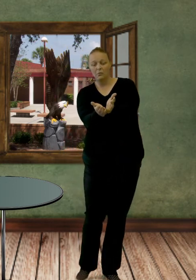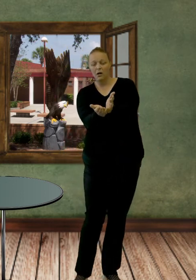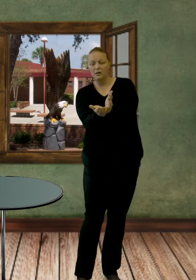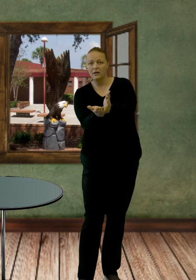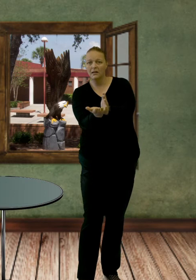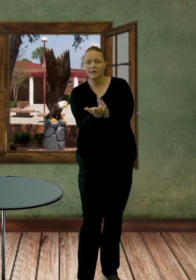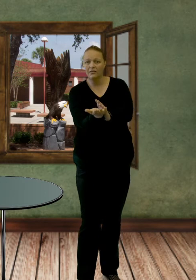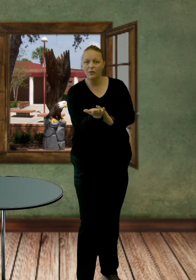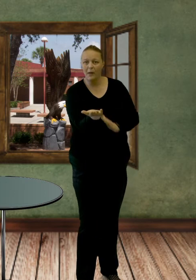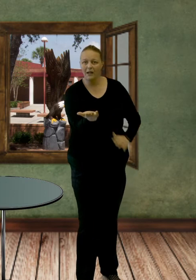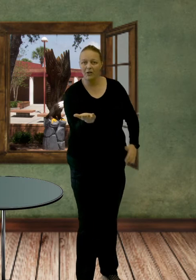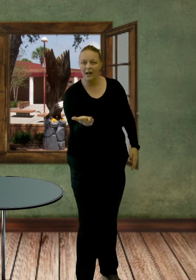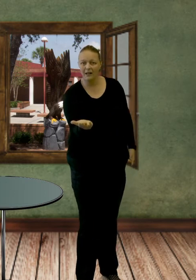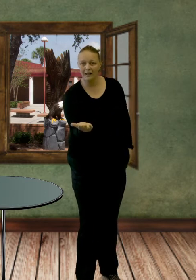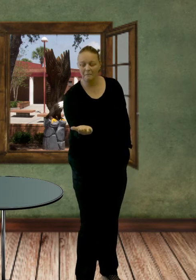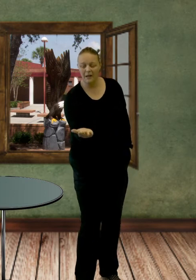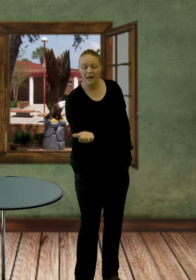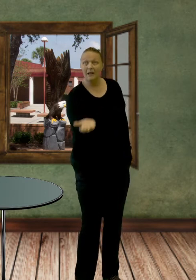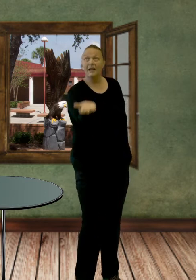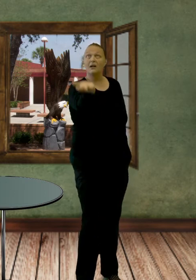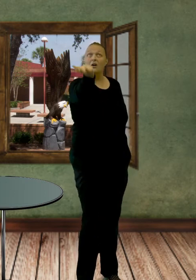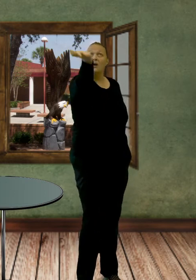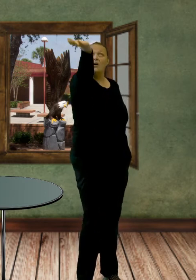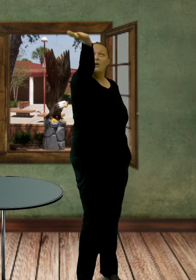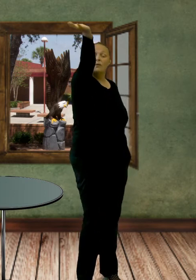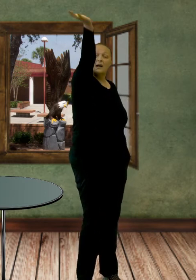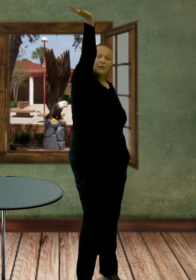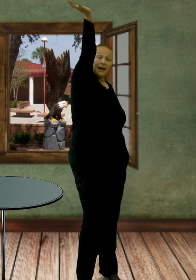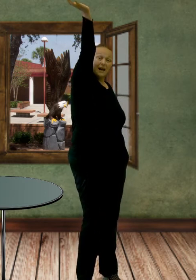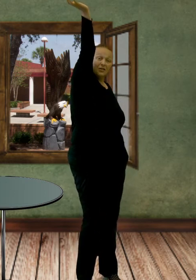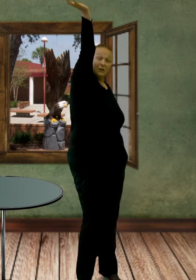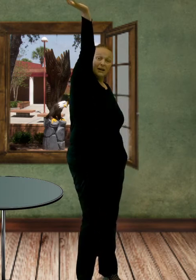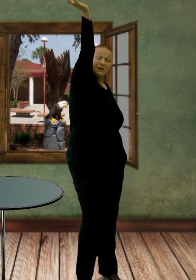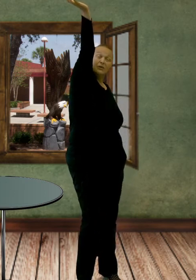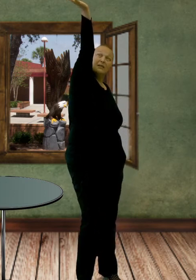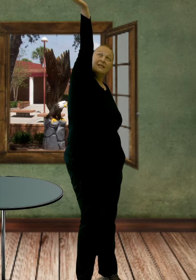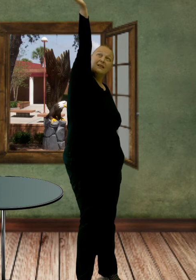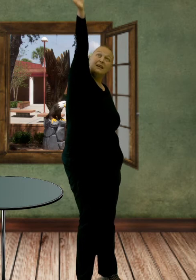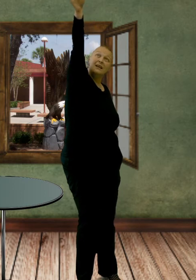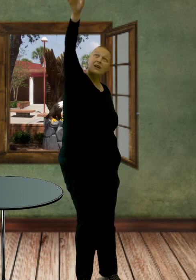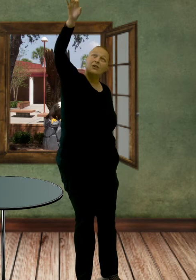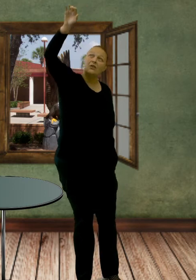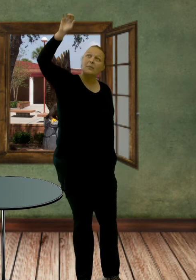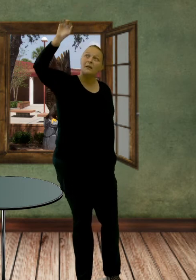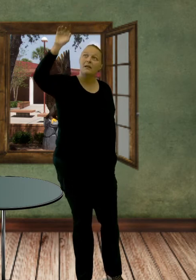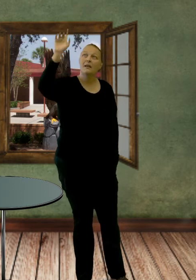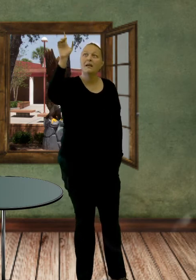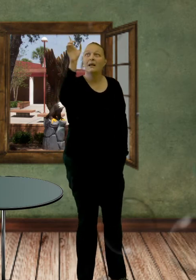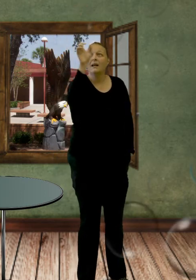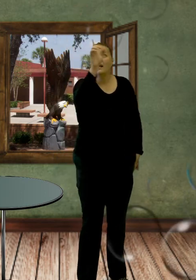smaller until it fits back in your hand. Take it all the way up as high as you can get it, close to the ceiling. Drop it and